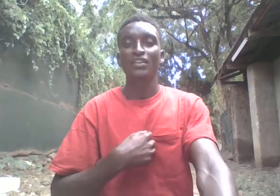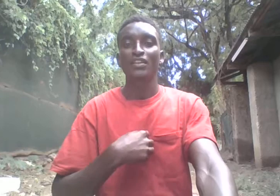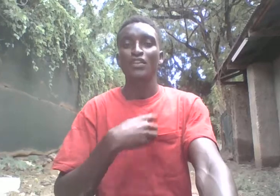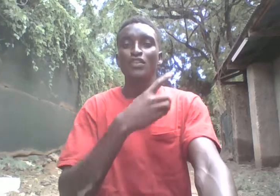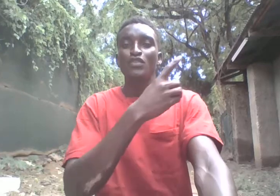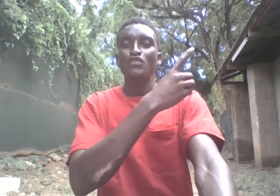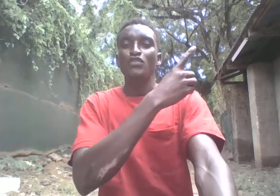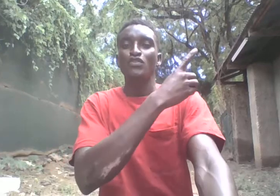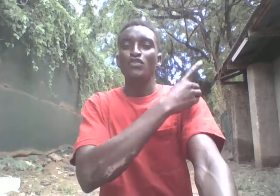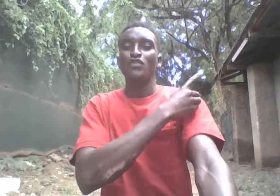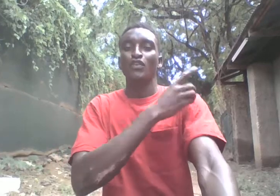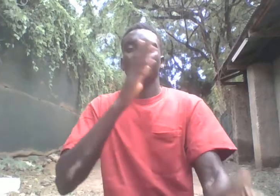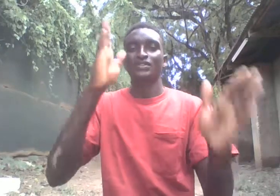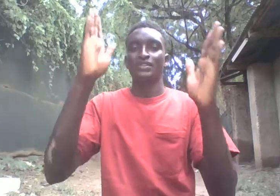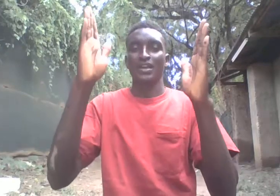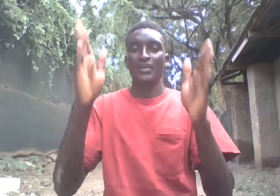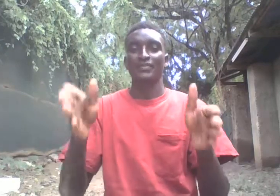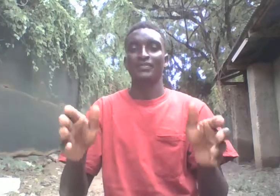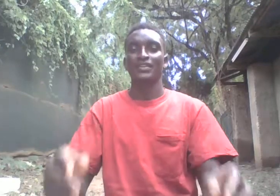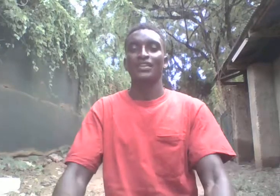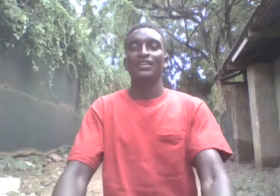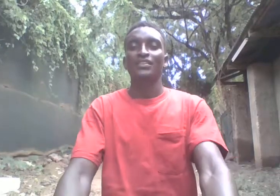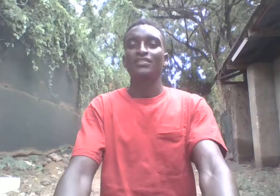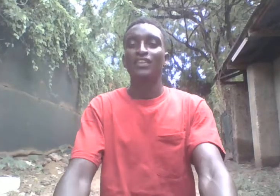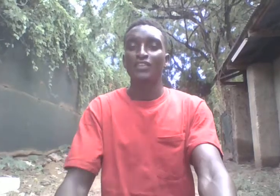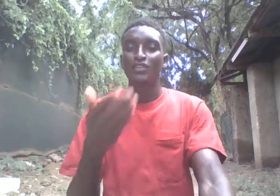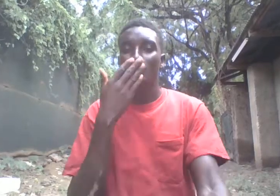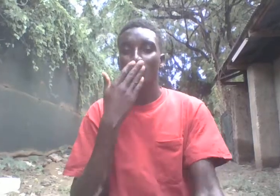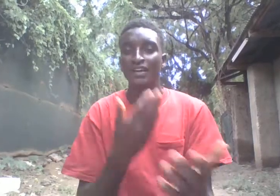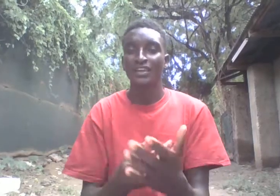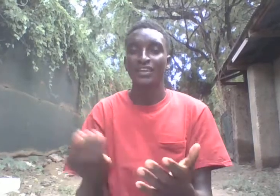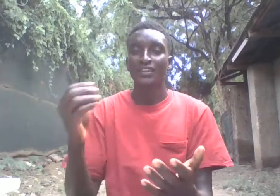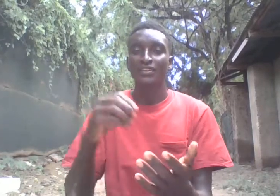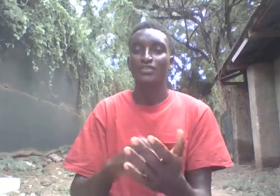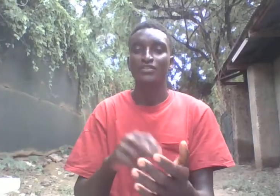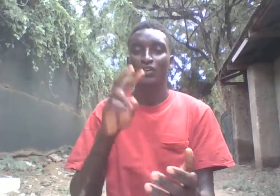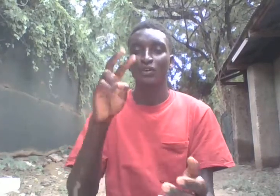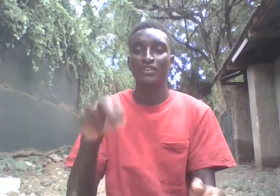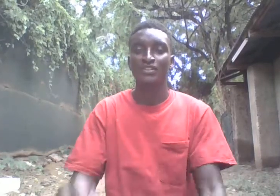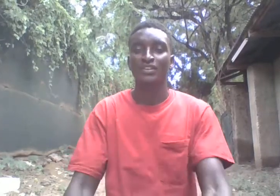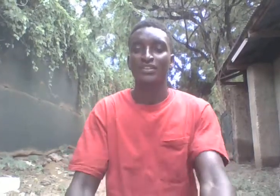doctor. Thank you again for watching.